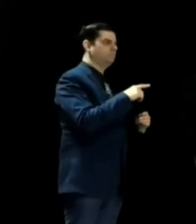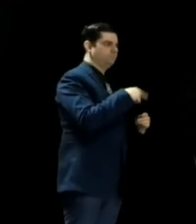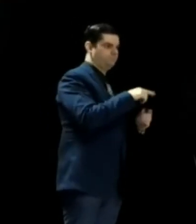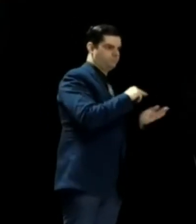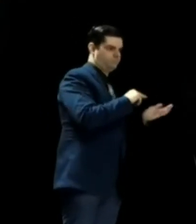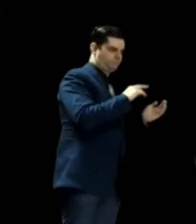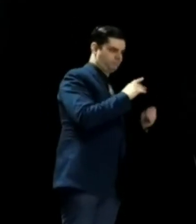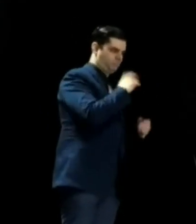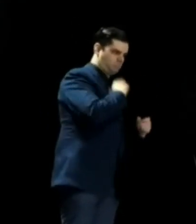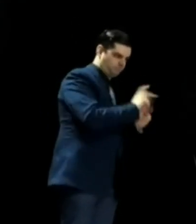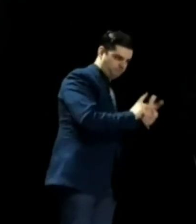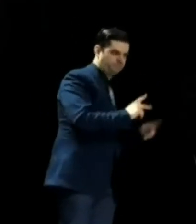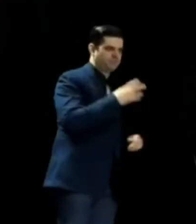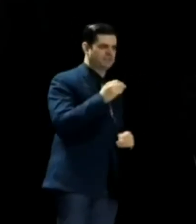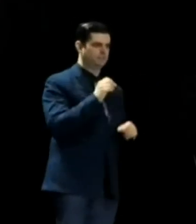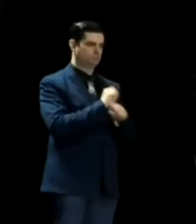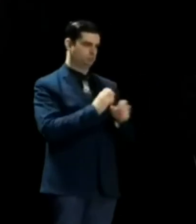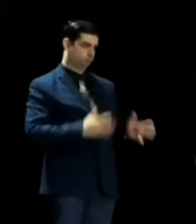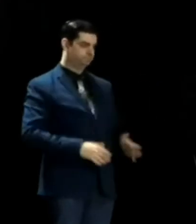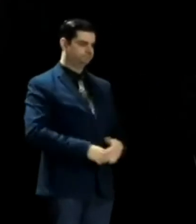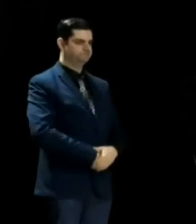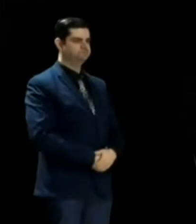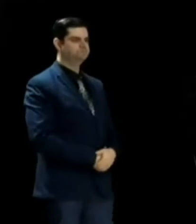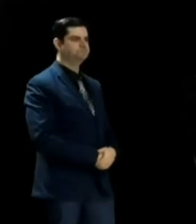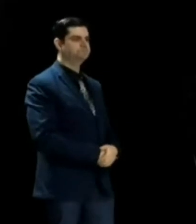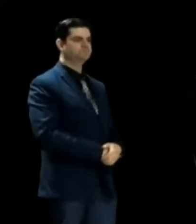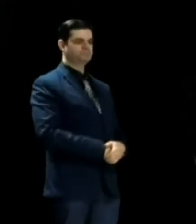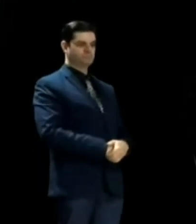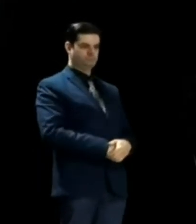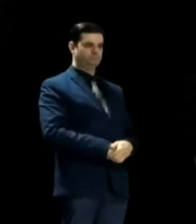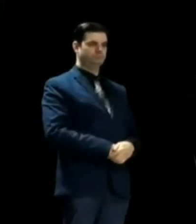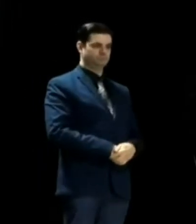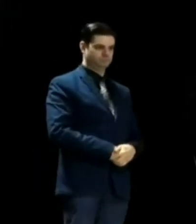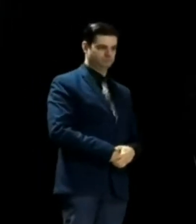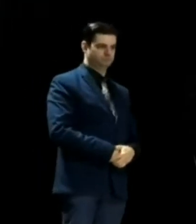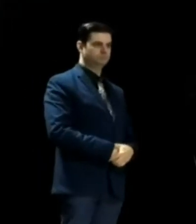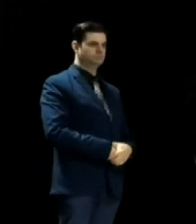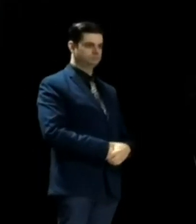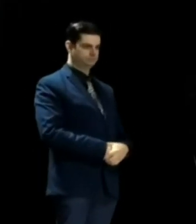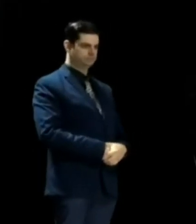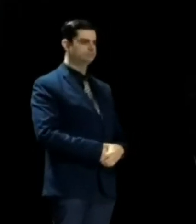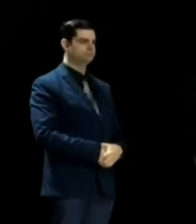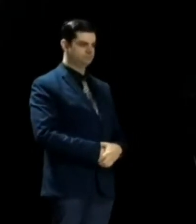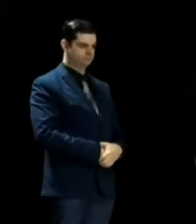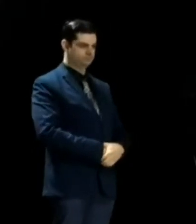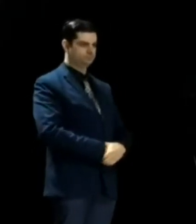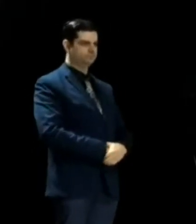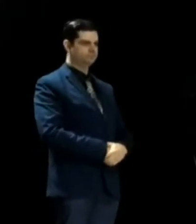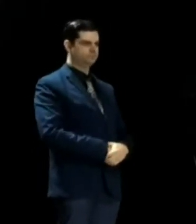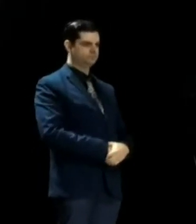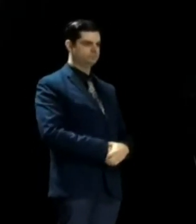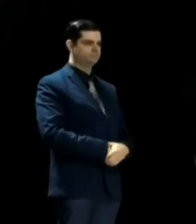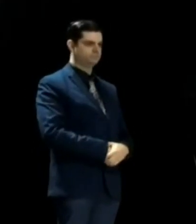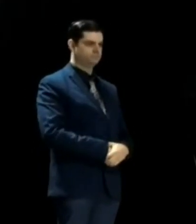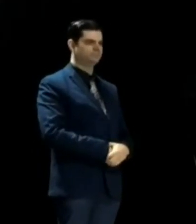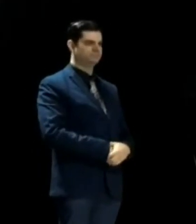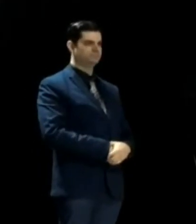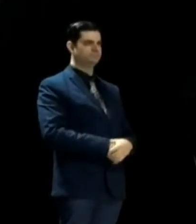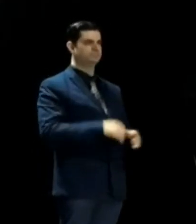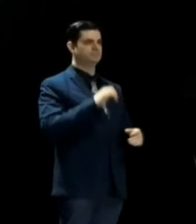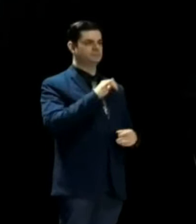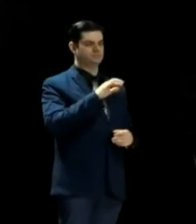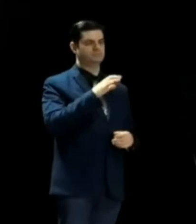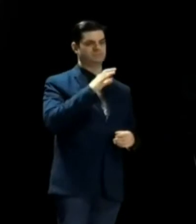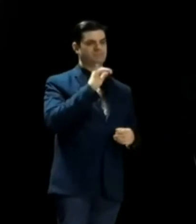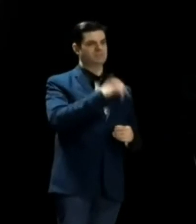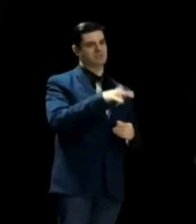something that is critical to be proactive to protect our communities vulnerable, and certainly individuals in nursing